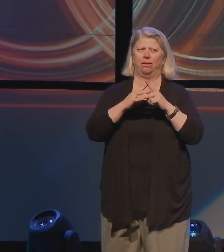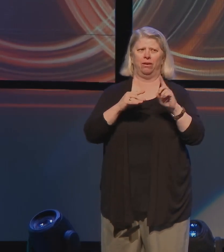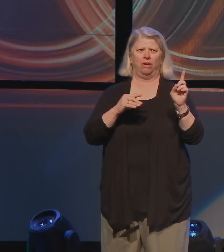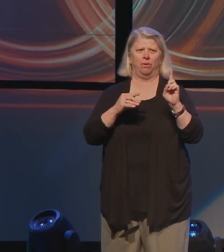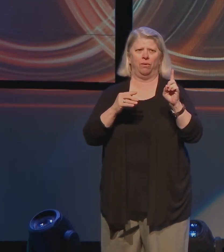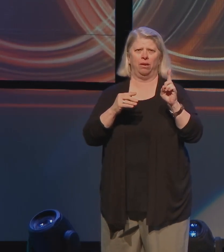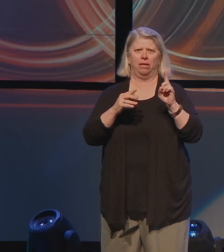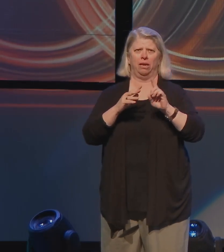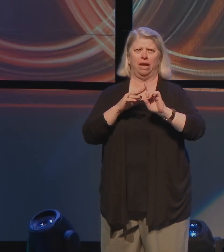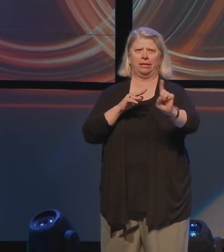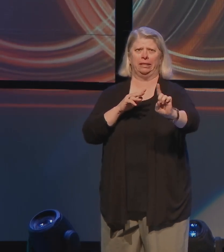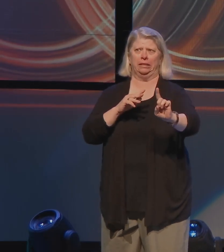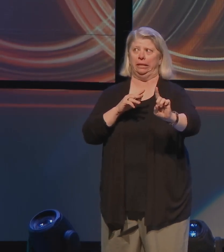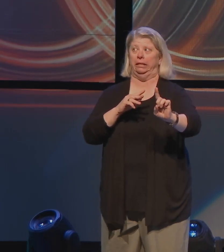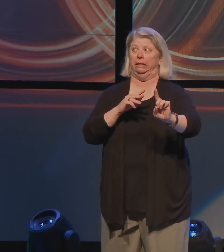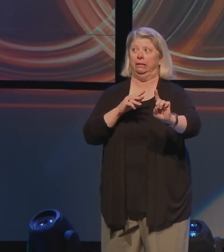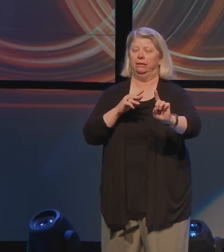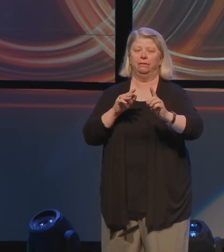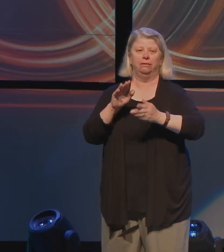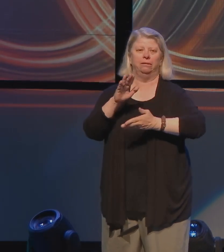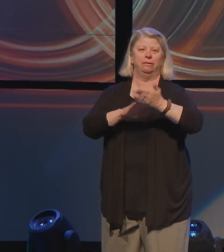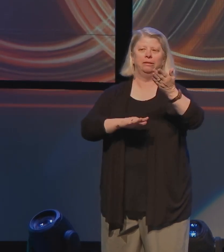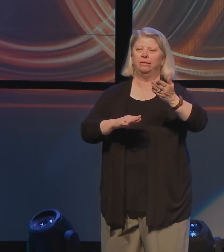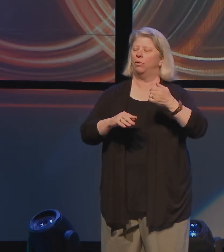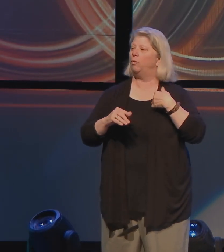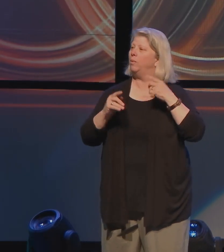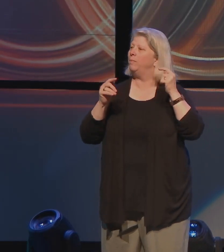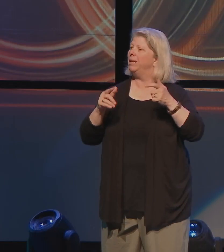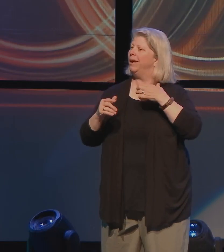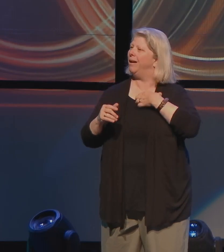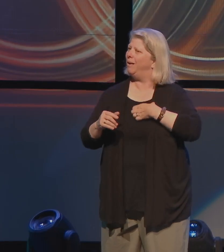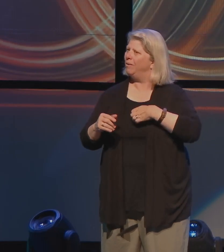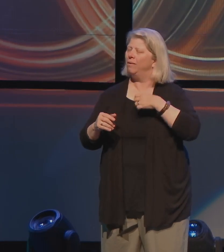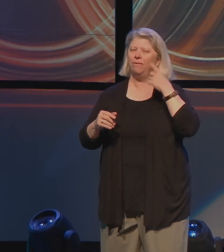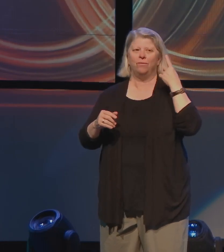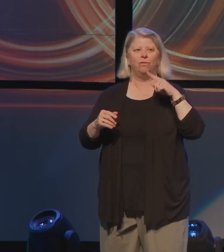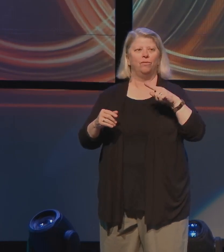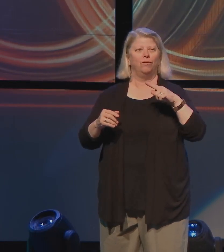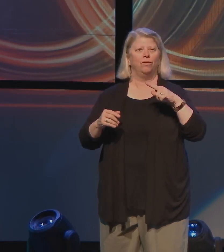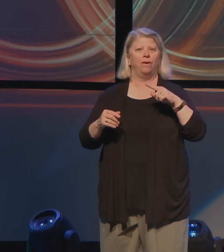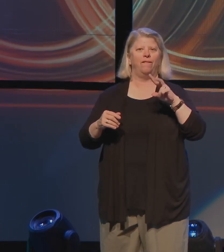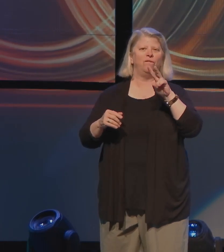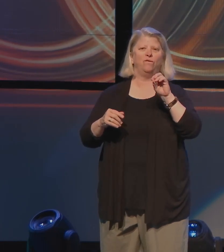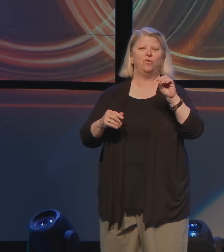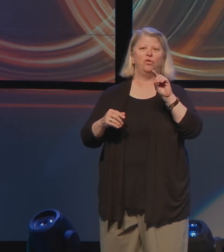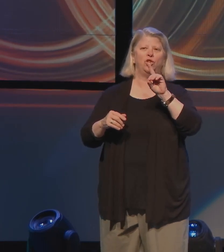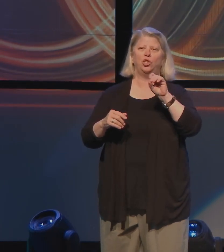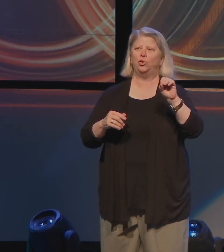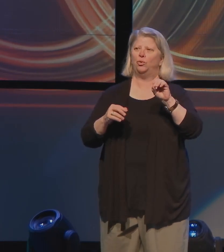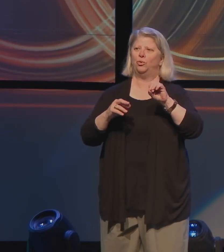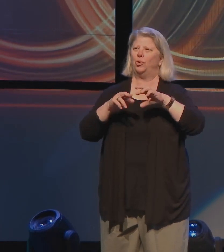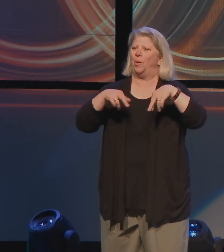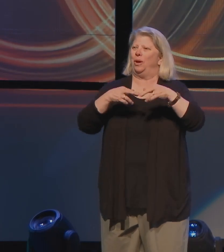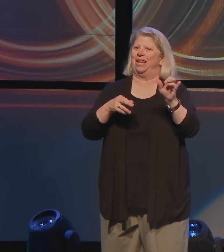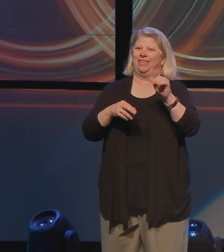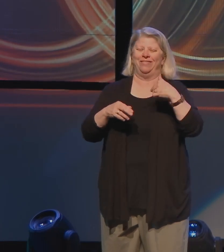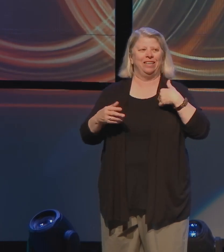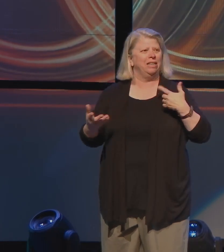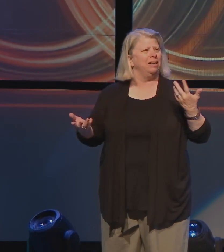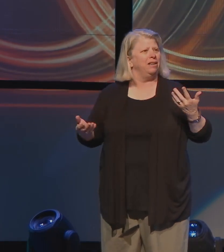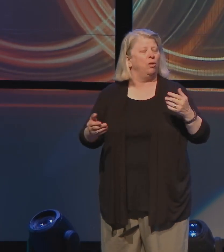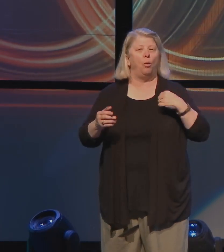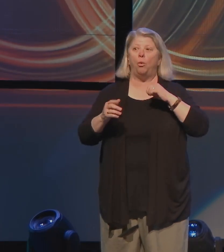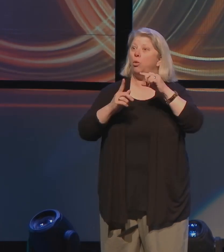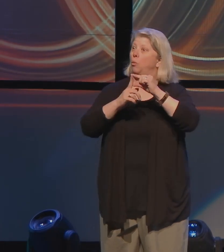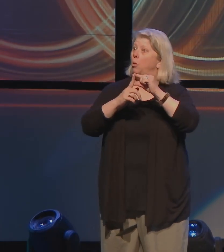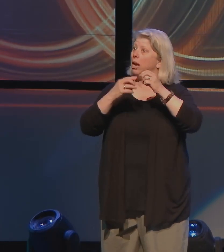the exit? Are you immediately hungry for a voodoo donut like me, you know? How about the